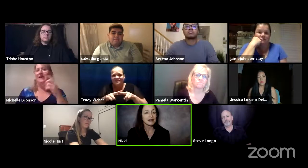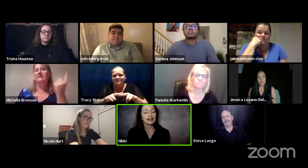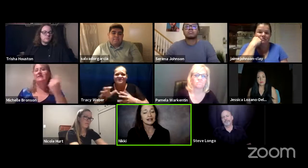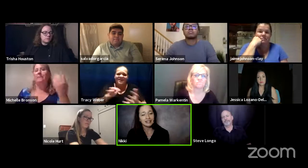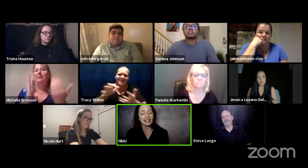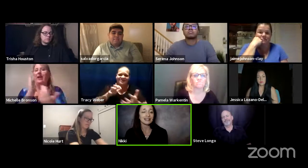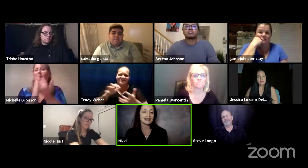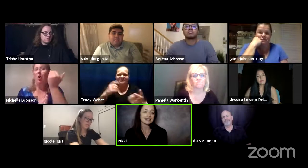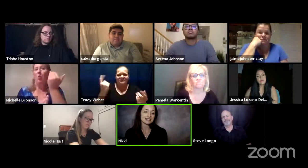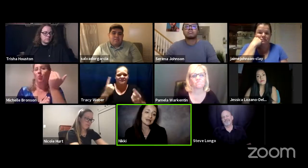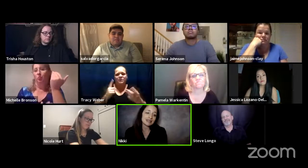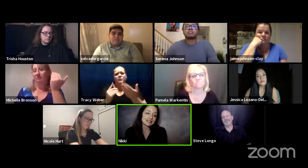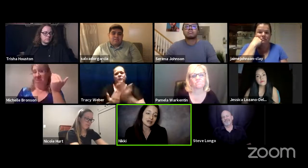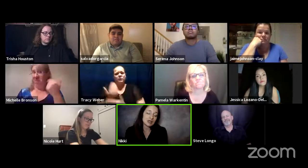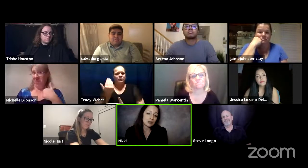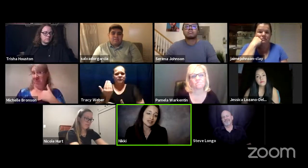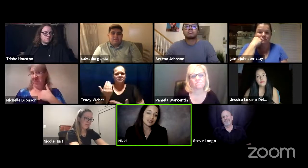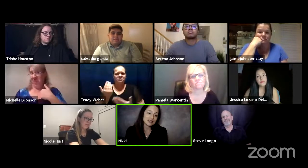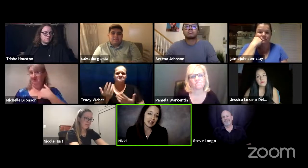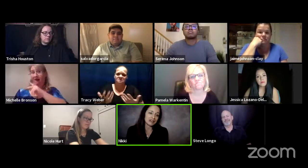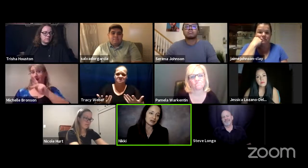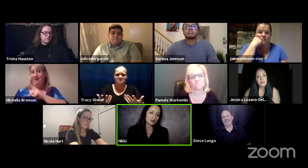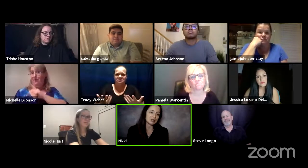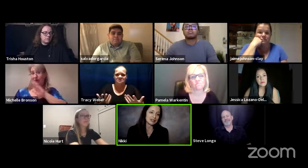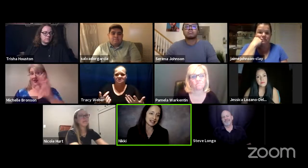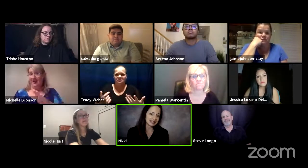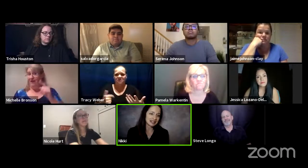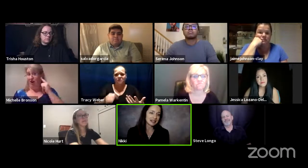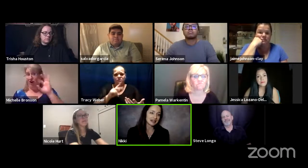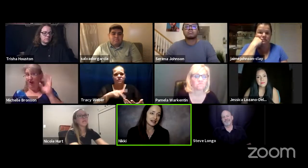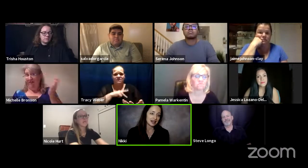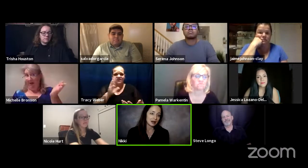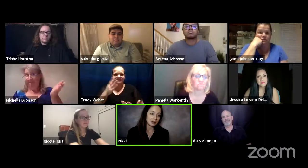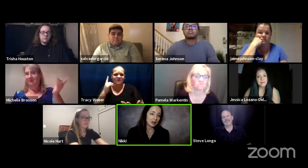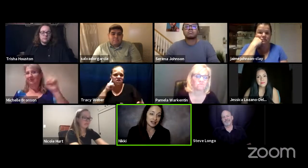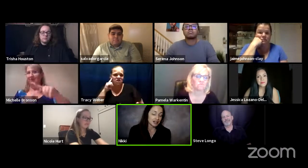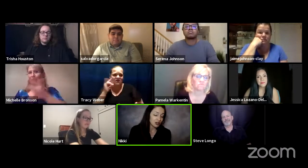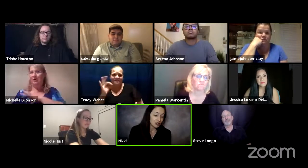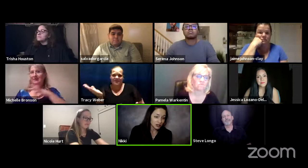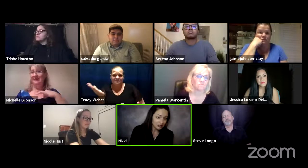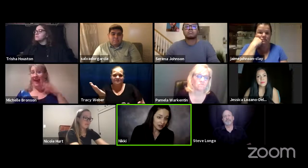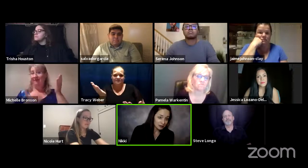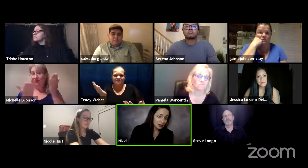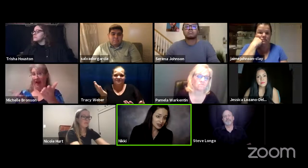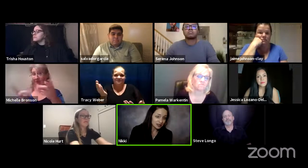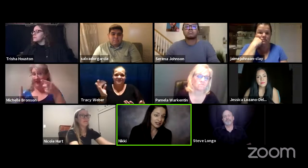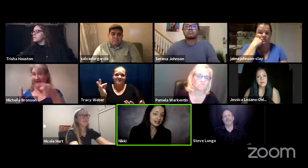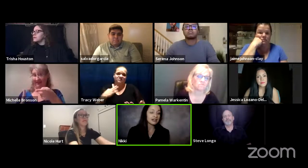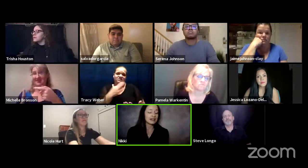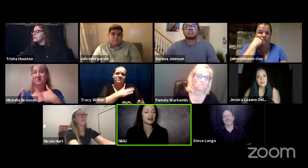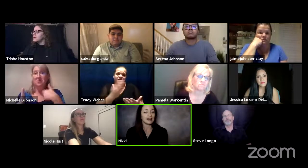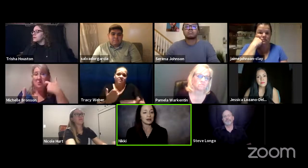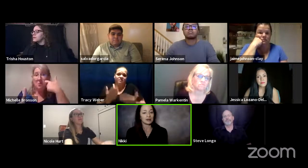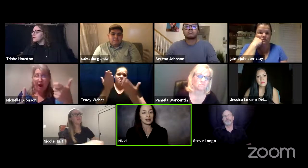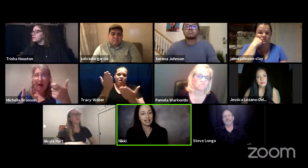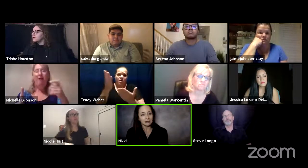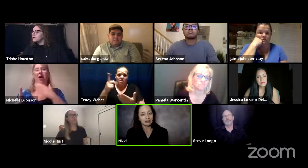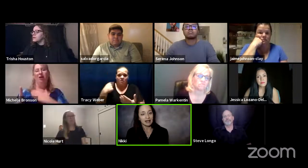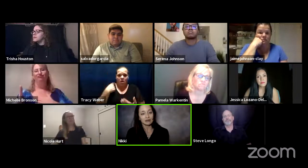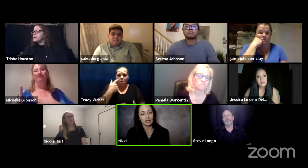and entertaining, something that somebody could watch and laugh at would be nice. I've never heard of him personally, but it came as a